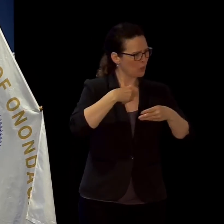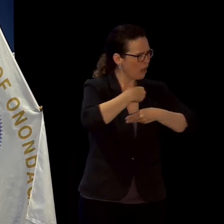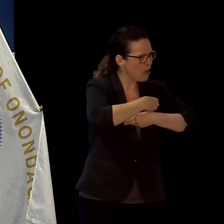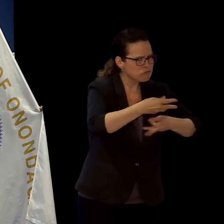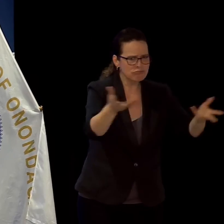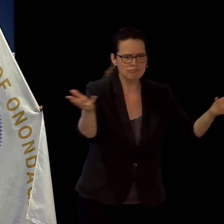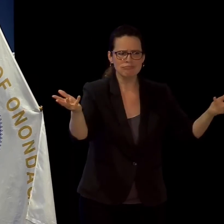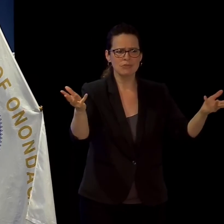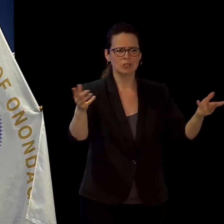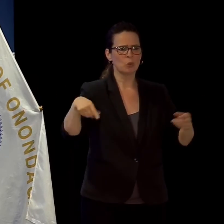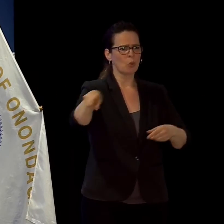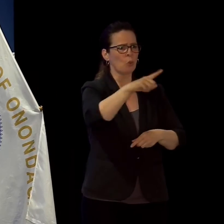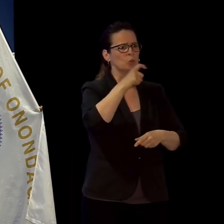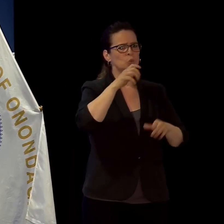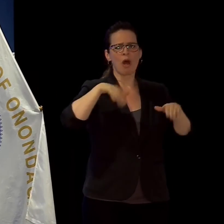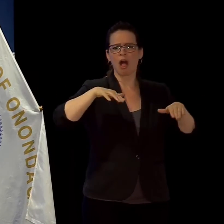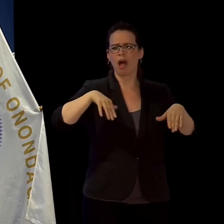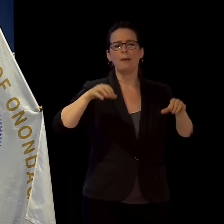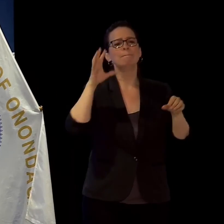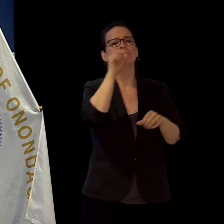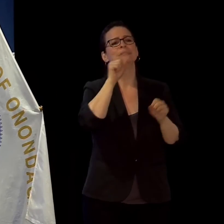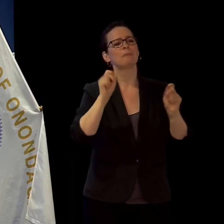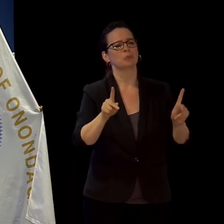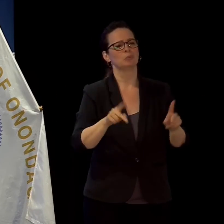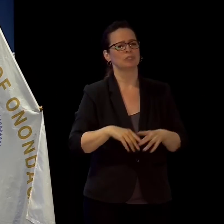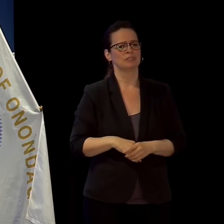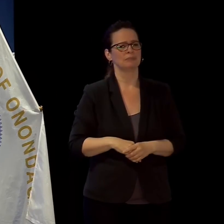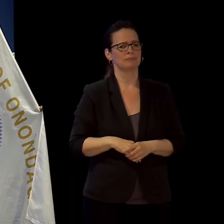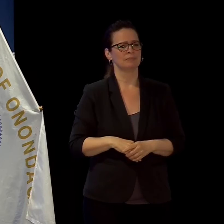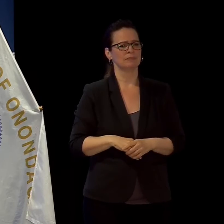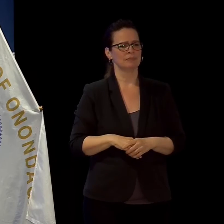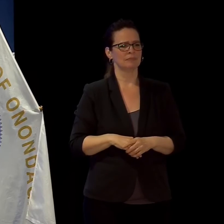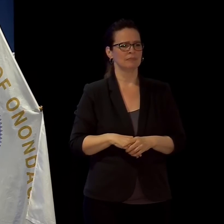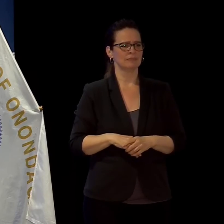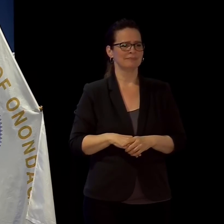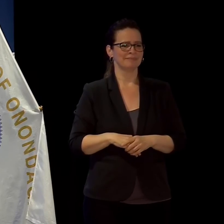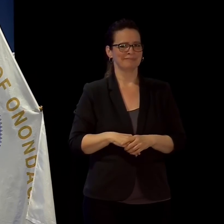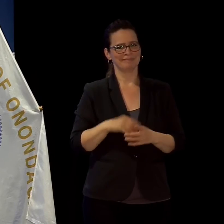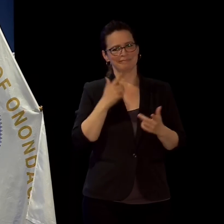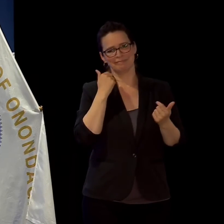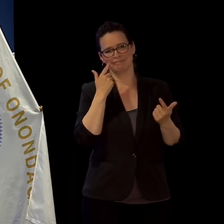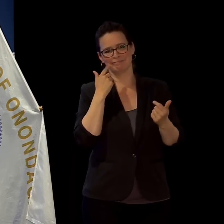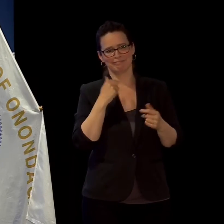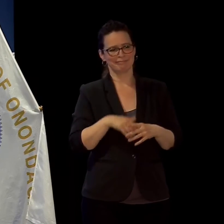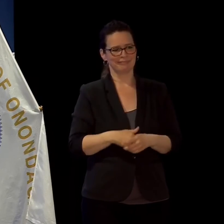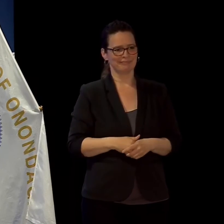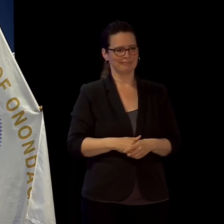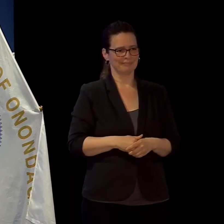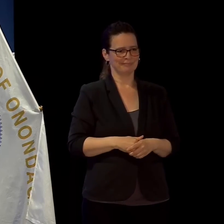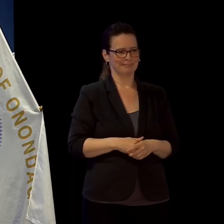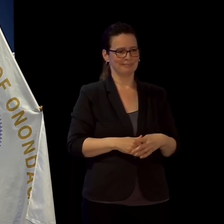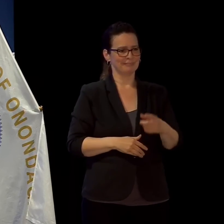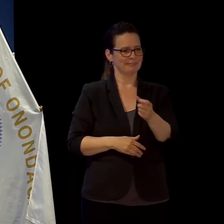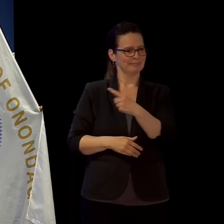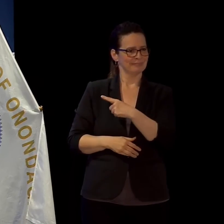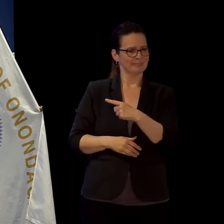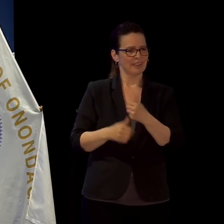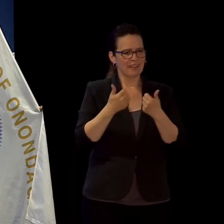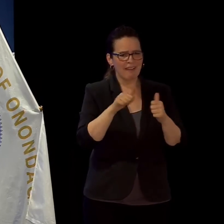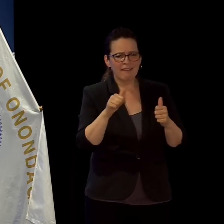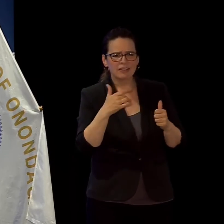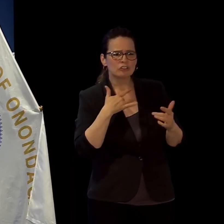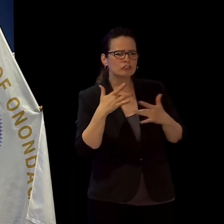for those who didn't have an opportunity to get one. Is there any concern that, and I don't even know how